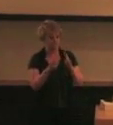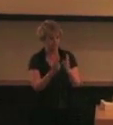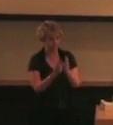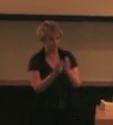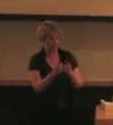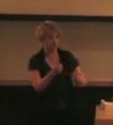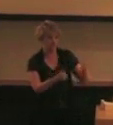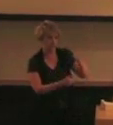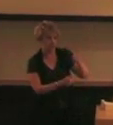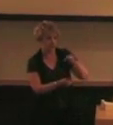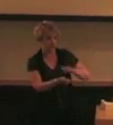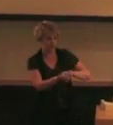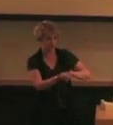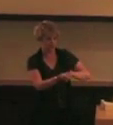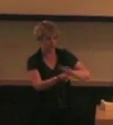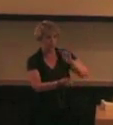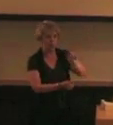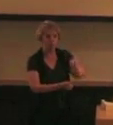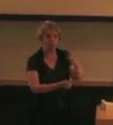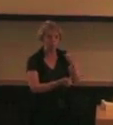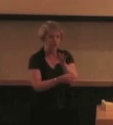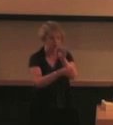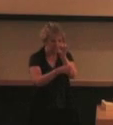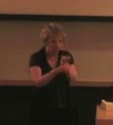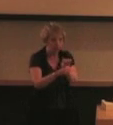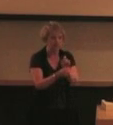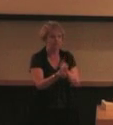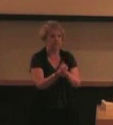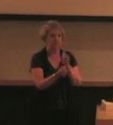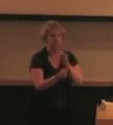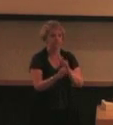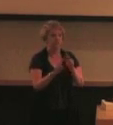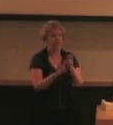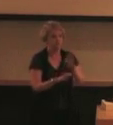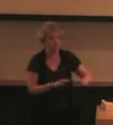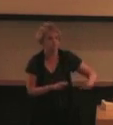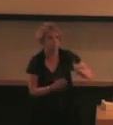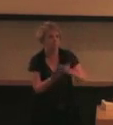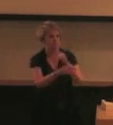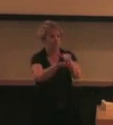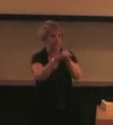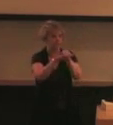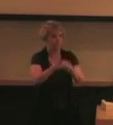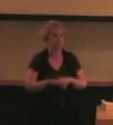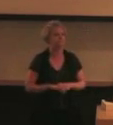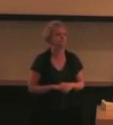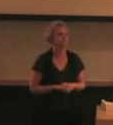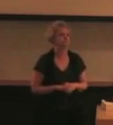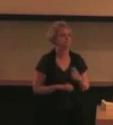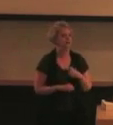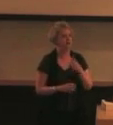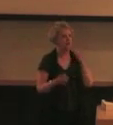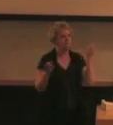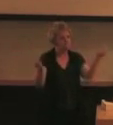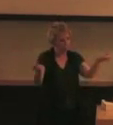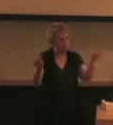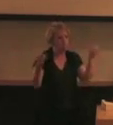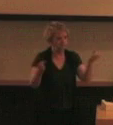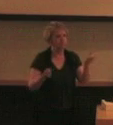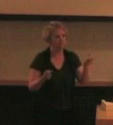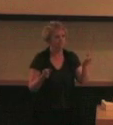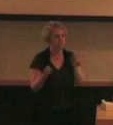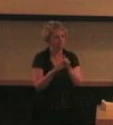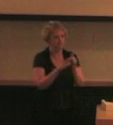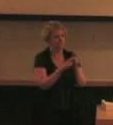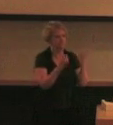as a charge nurse, which is the only block psychiatric deaf unit in New England. I am fluent in sign language as well